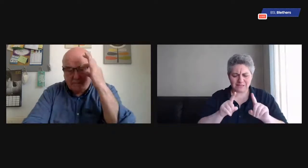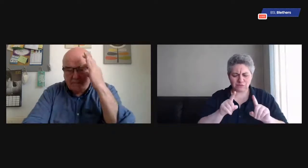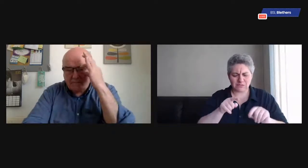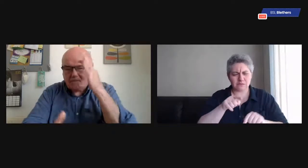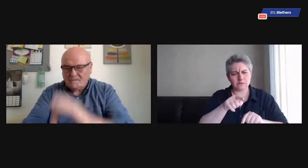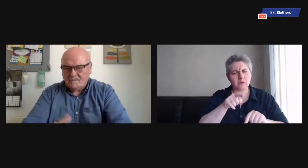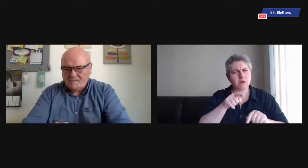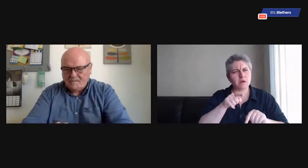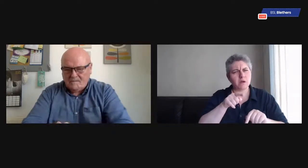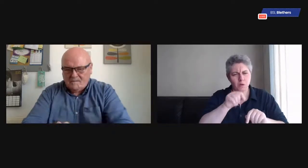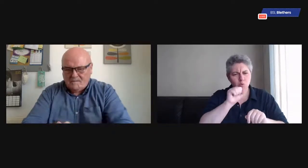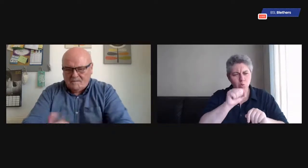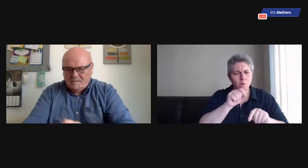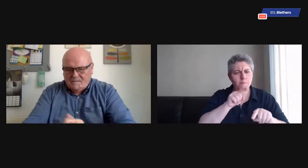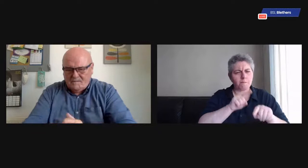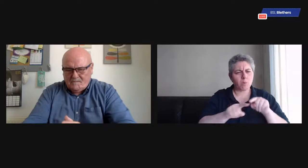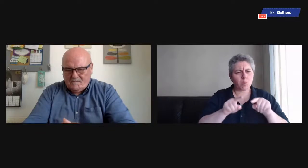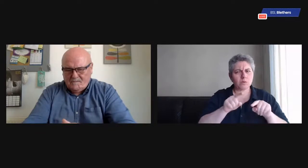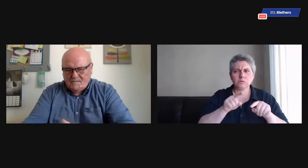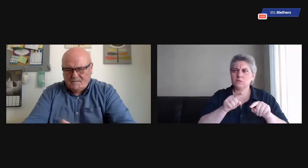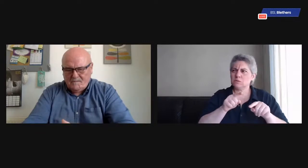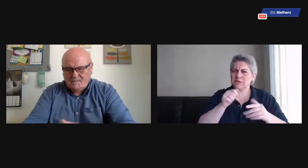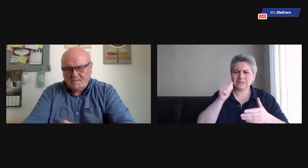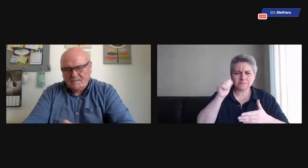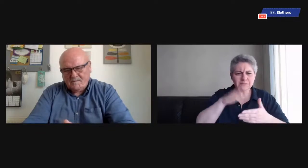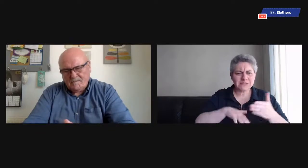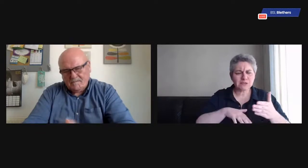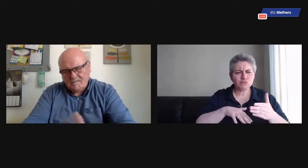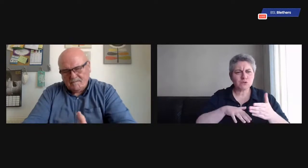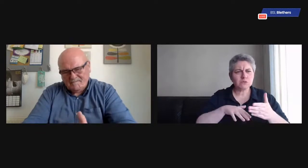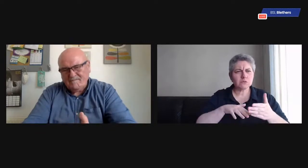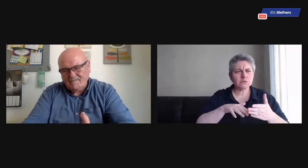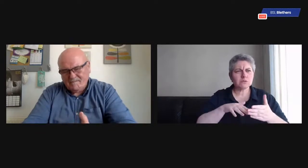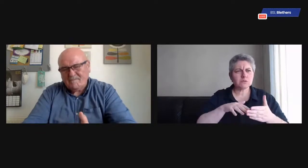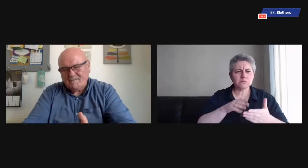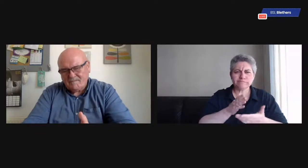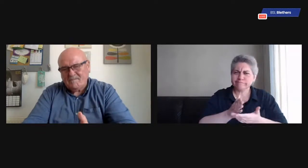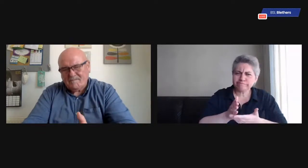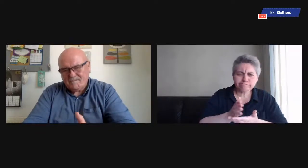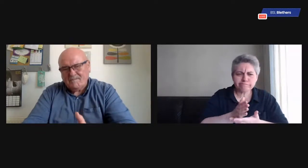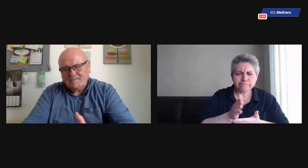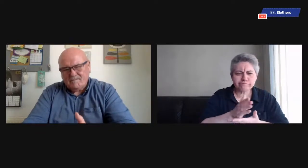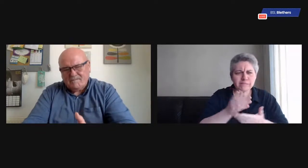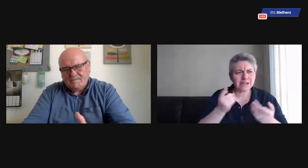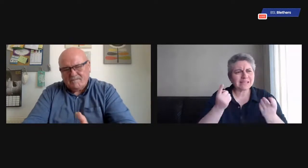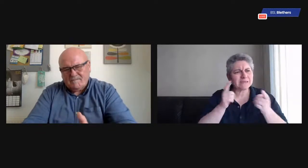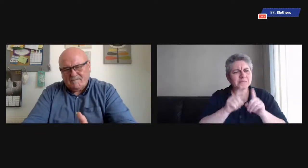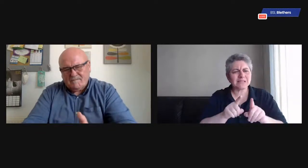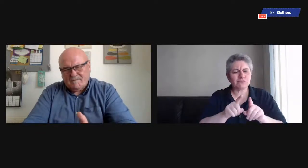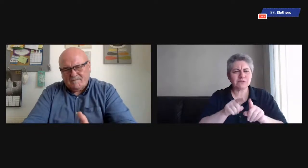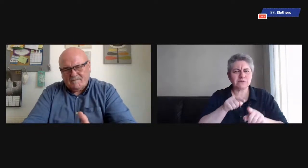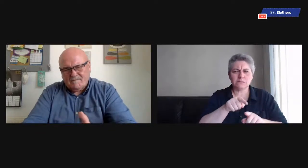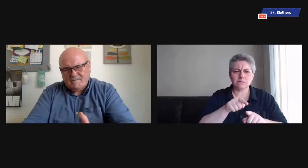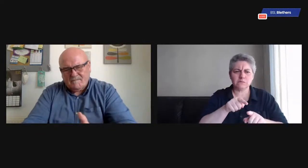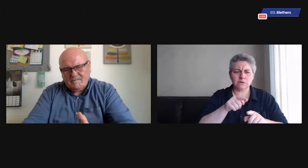And Craig, do you feel that intermediaries, well, that most people have